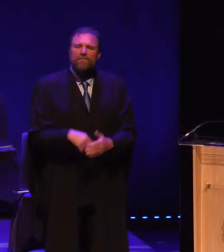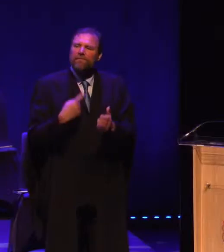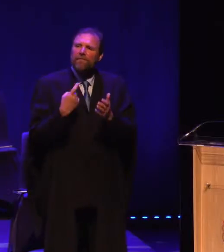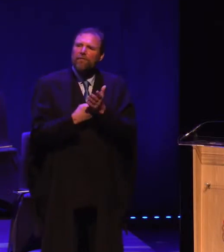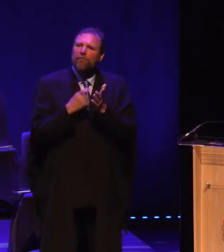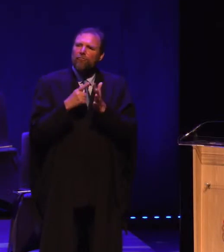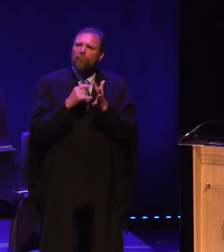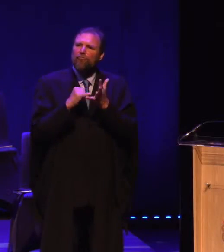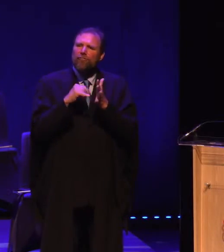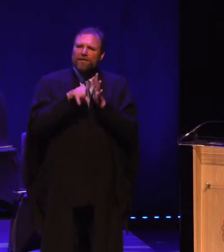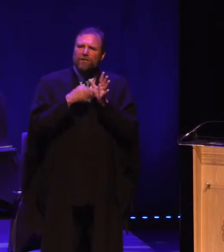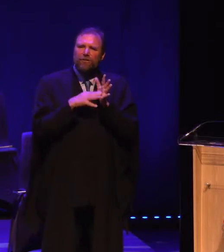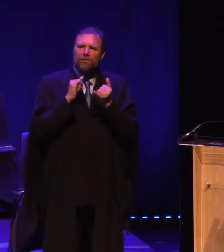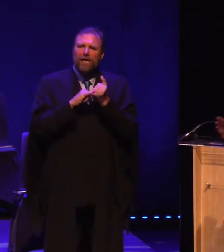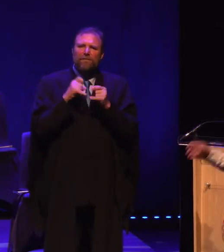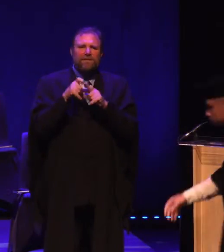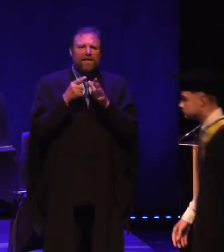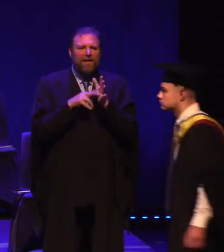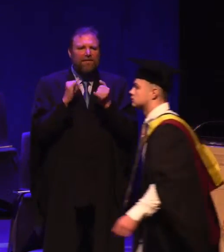Rhys James Davies.